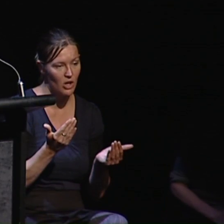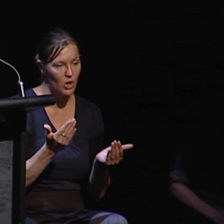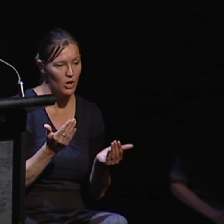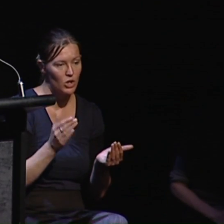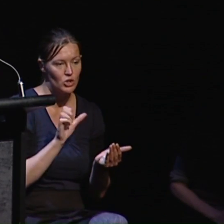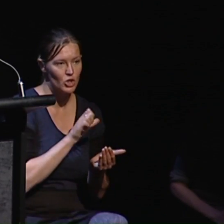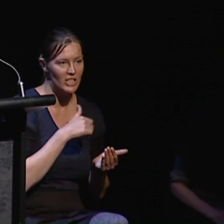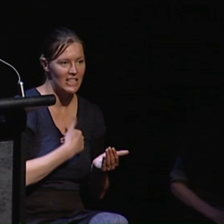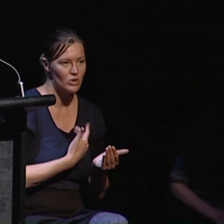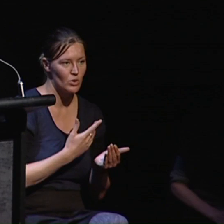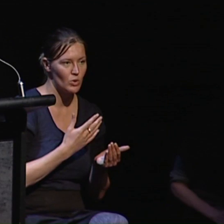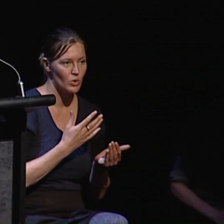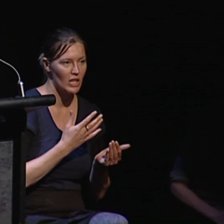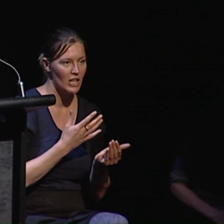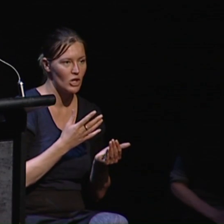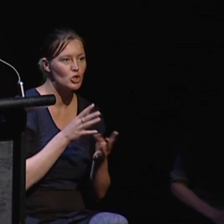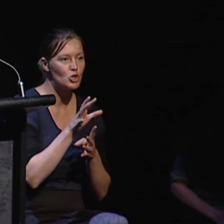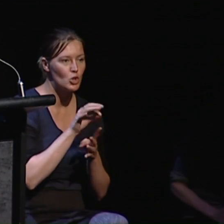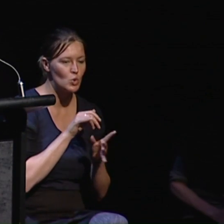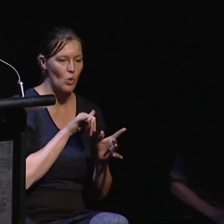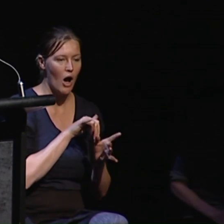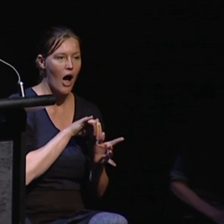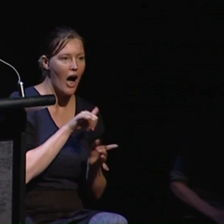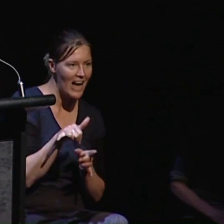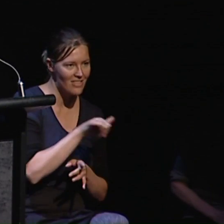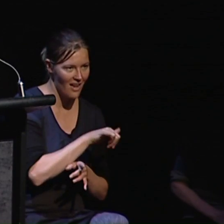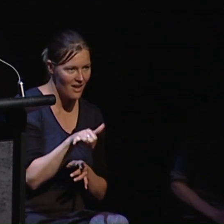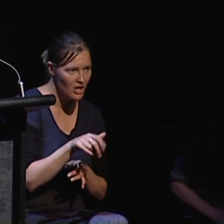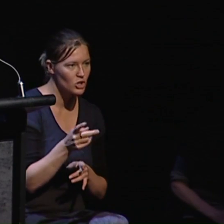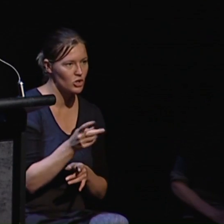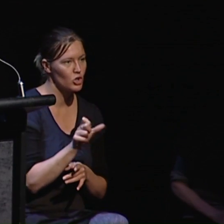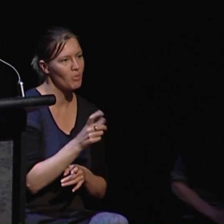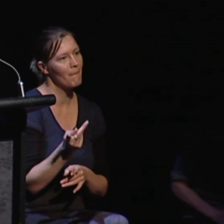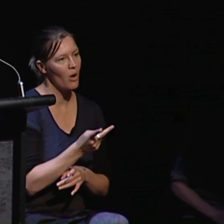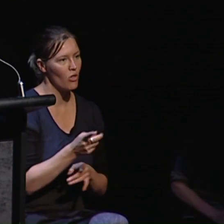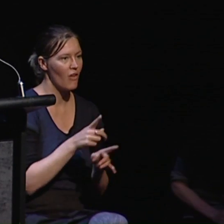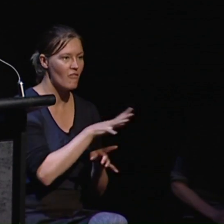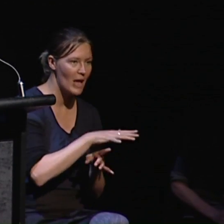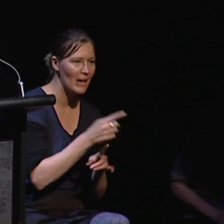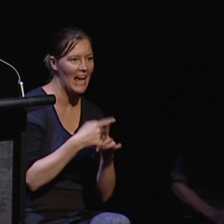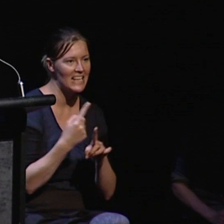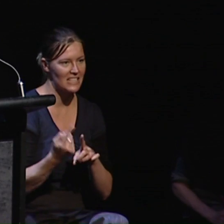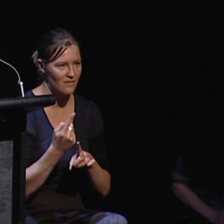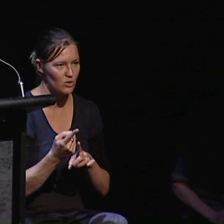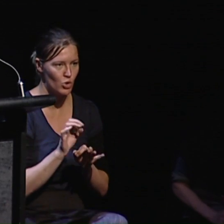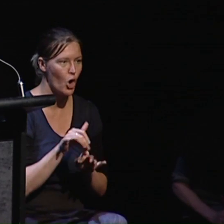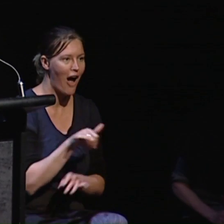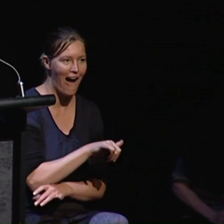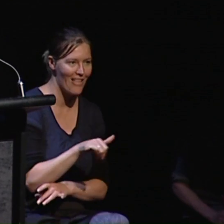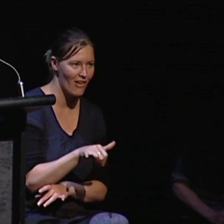choose between supports to the individual and supports to families. This is not, we cannot be forced